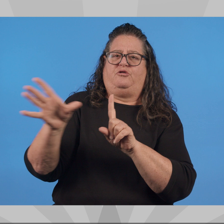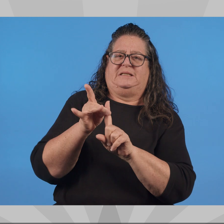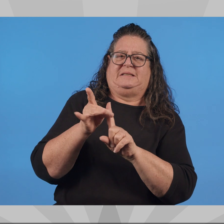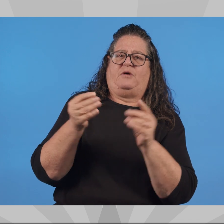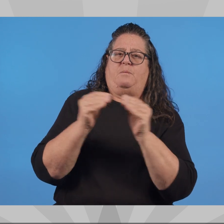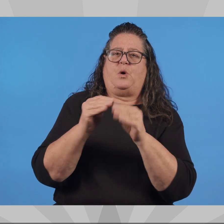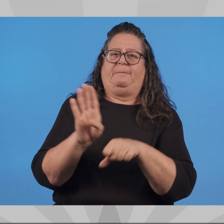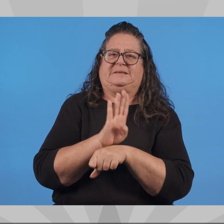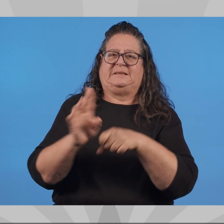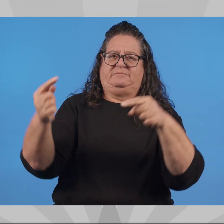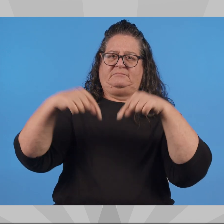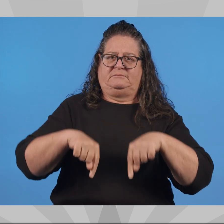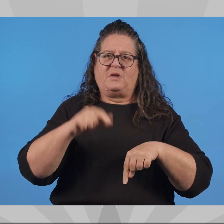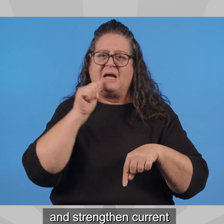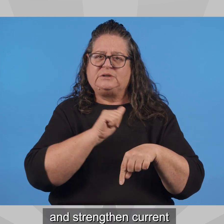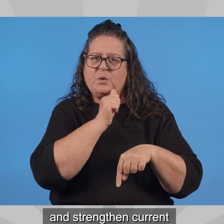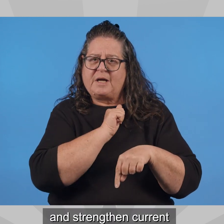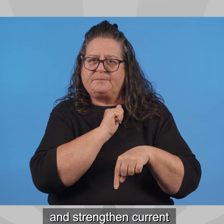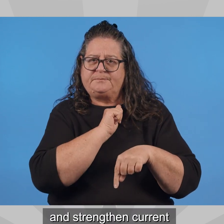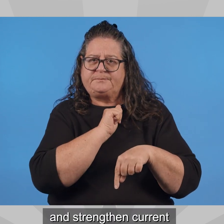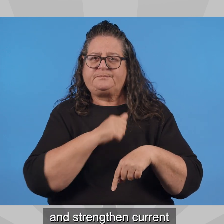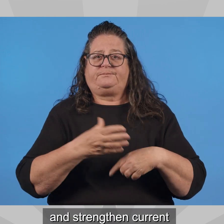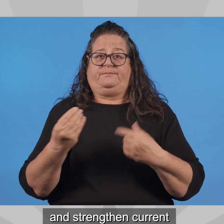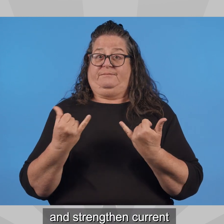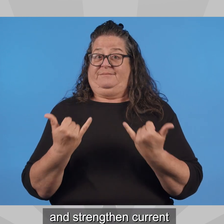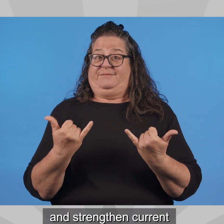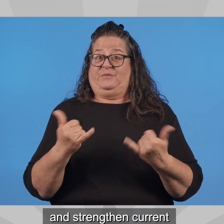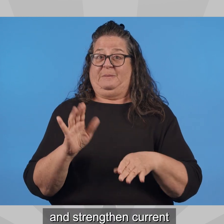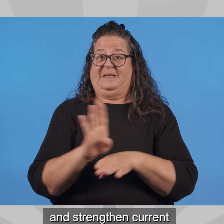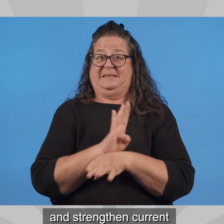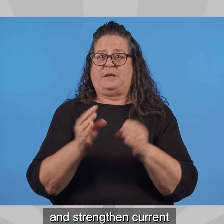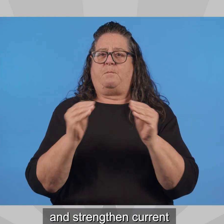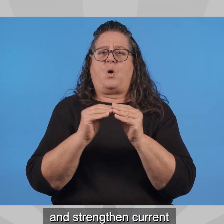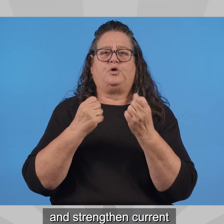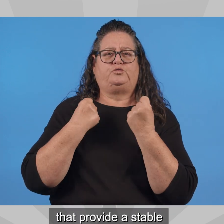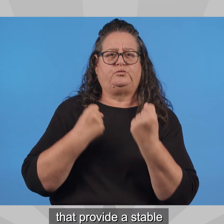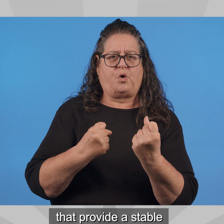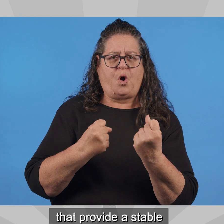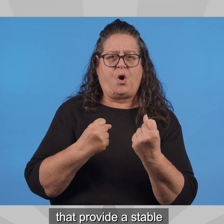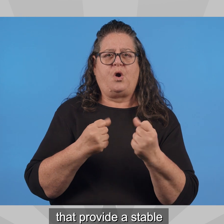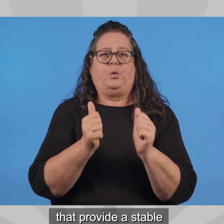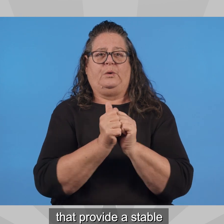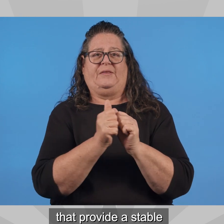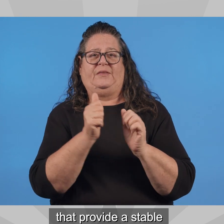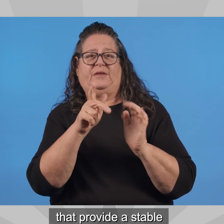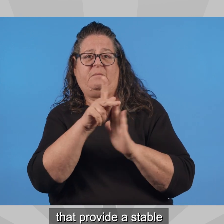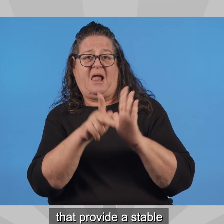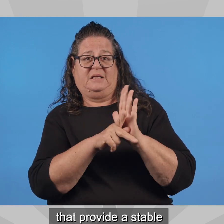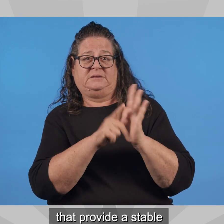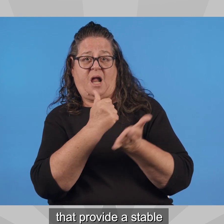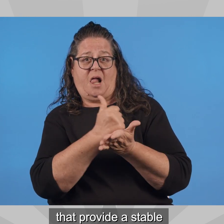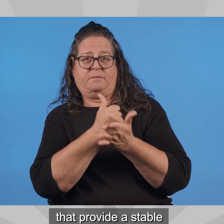We can attract more businesses to Arizona and strengthen current businesses with policies that provide a stable